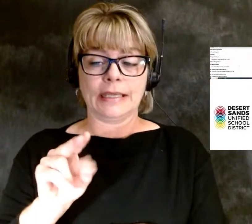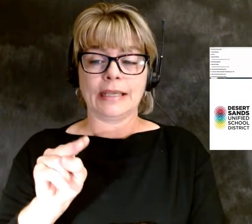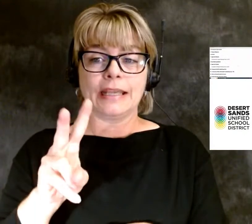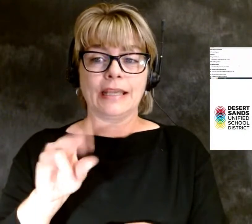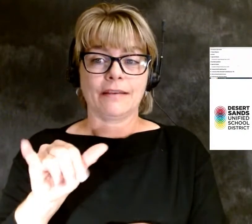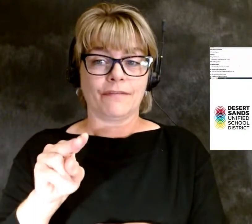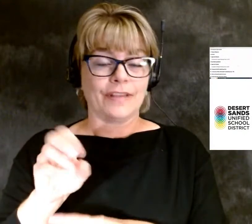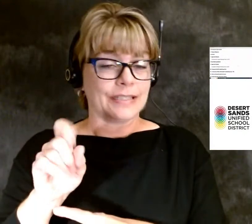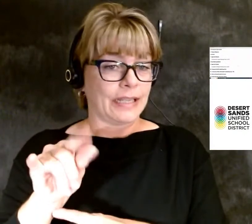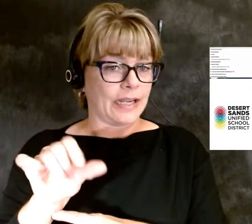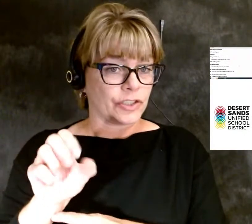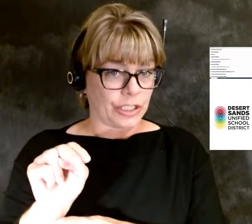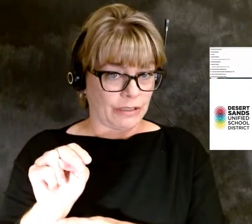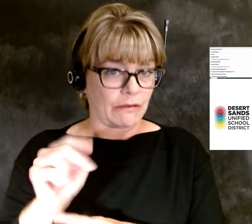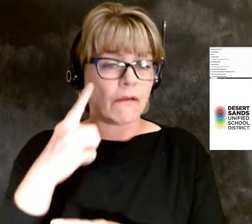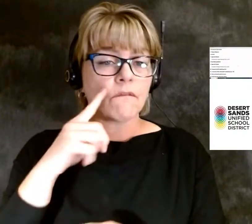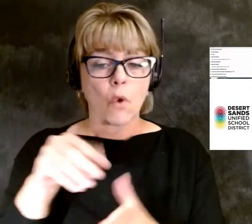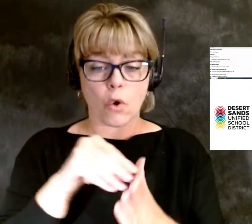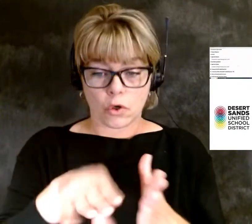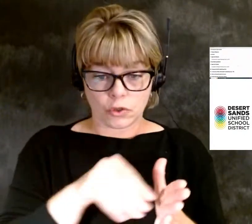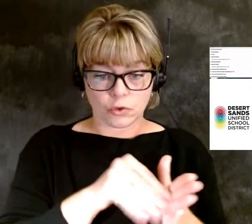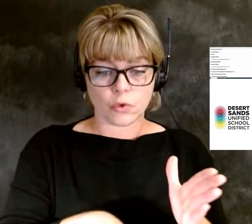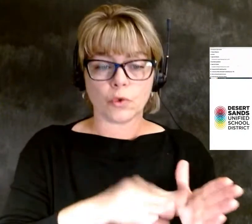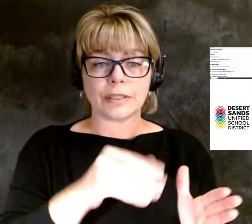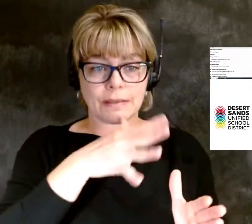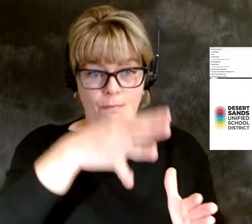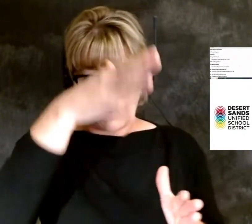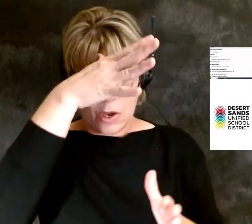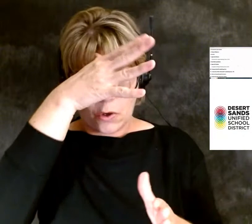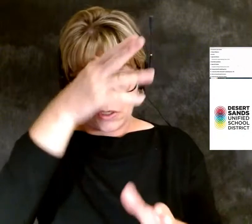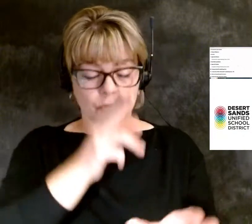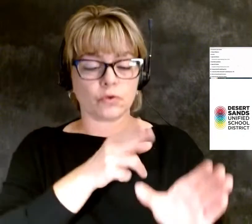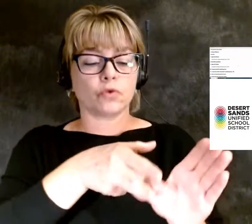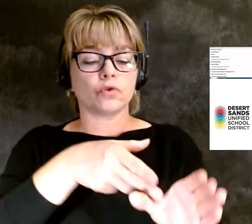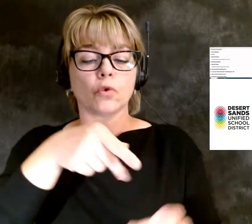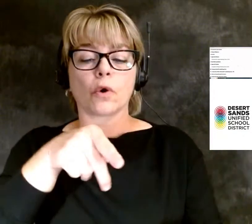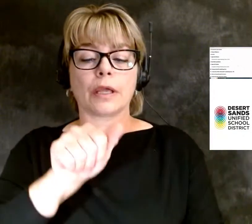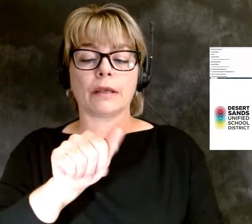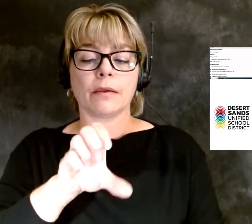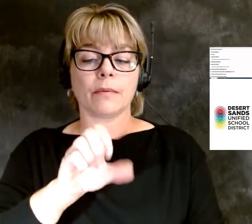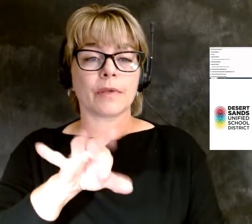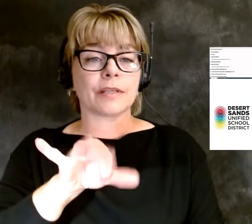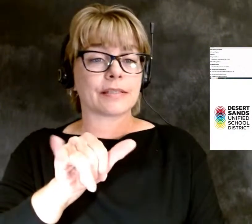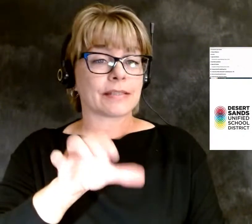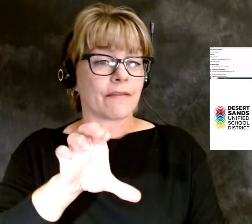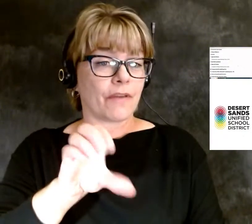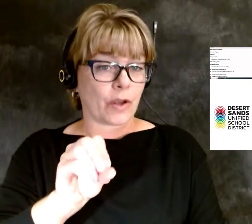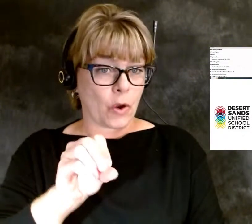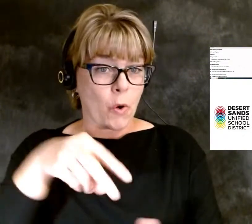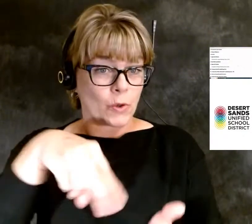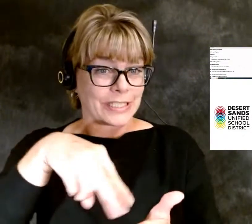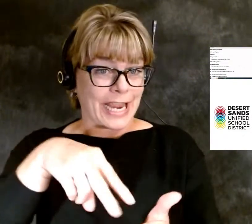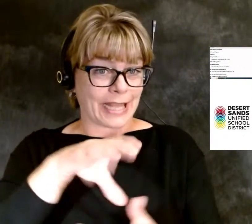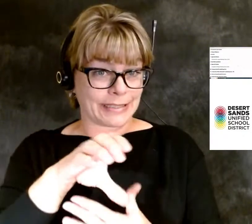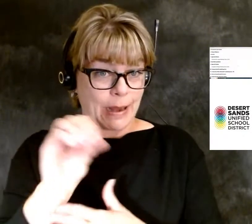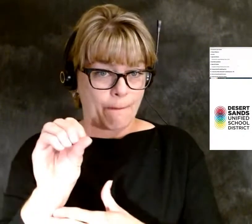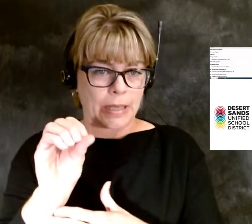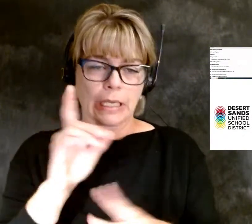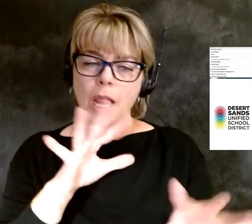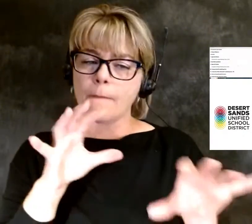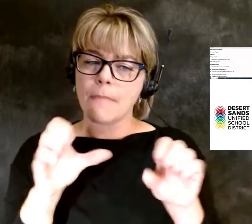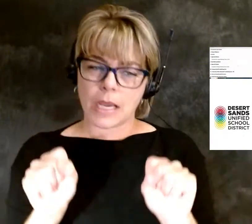to attend the Pacifico Dance Company. It was amazing dance company if you ever get to see